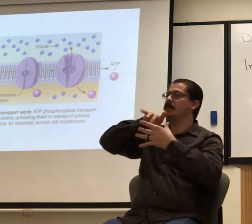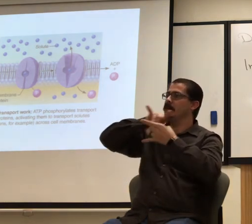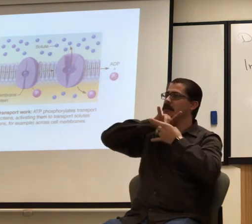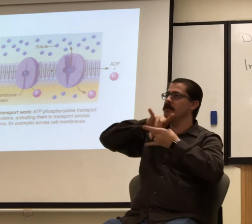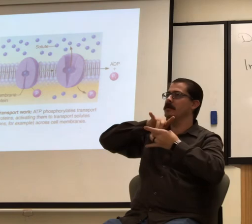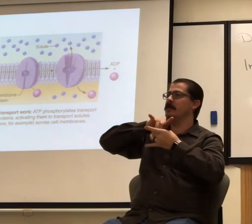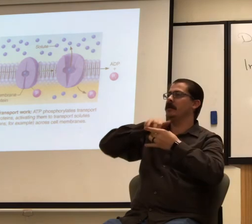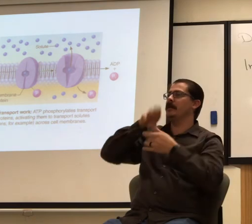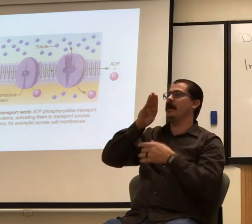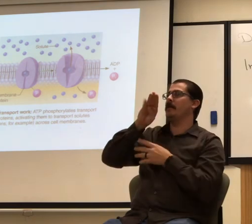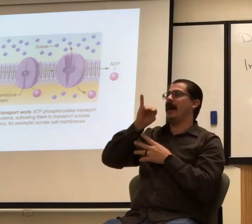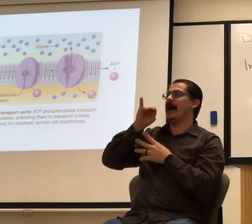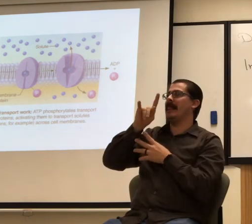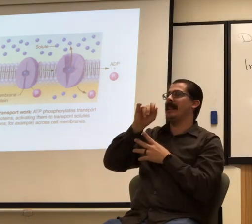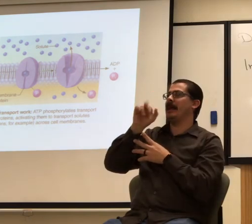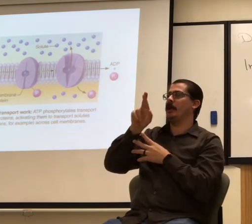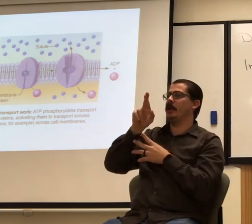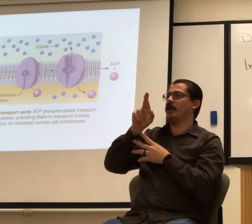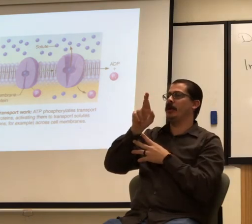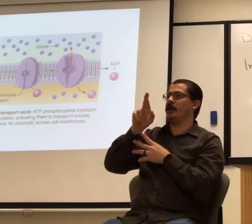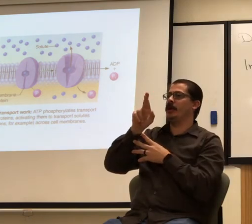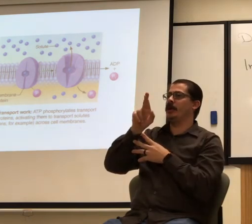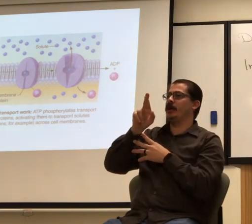the bilayer.